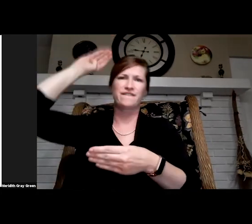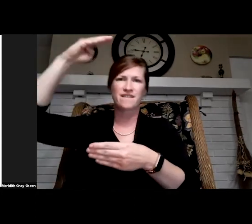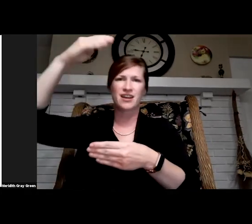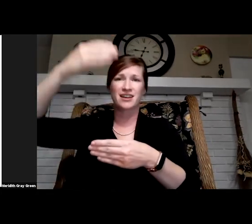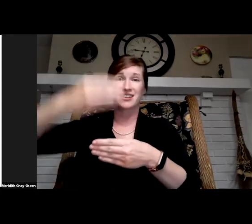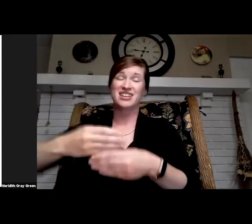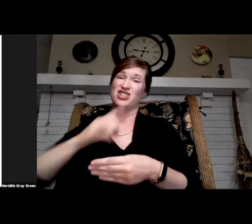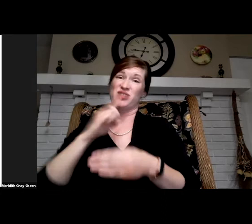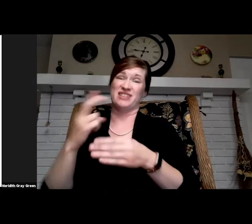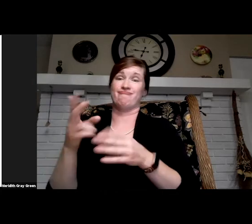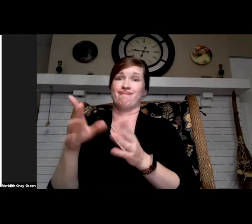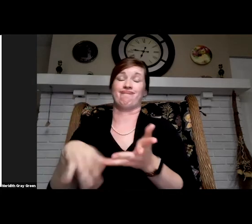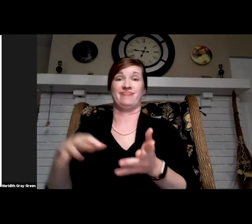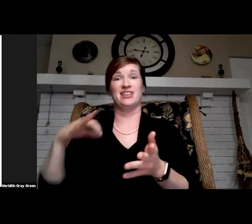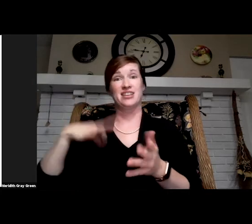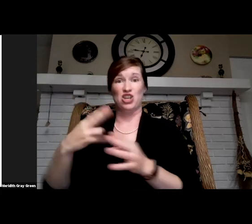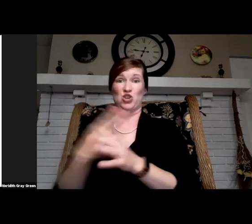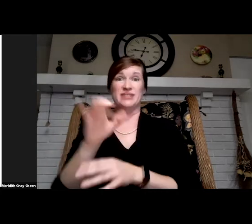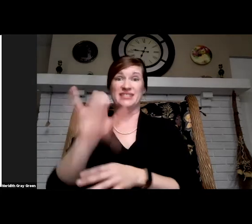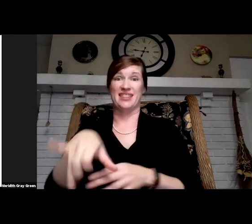And it's even on that curve.